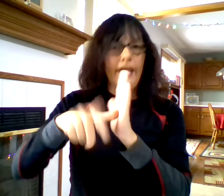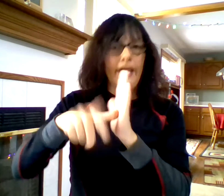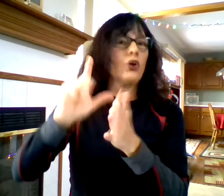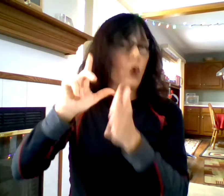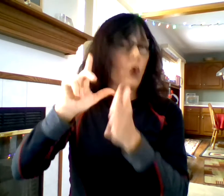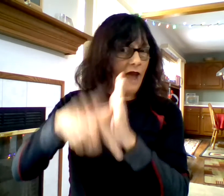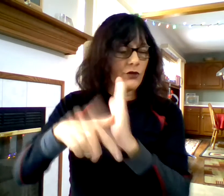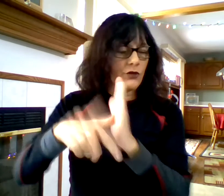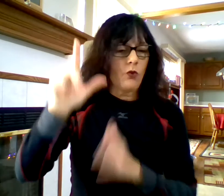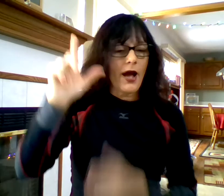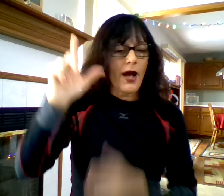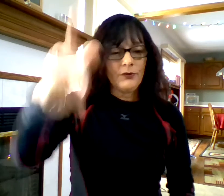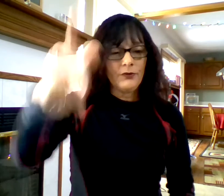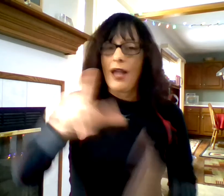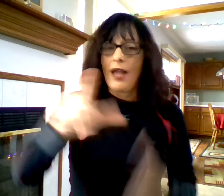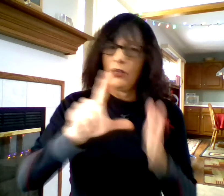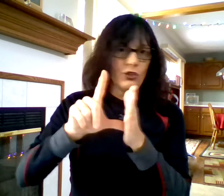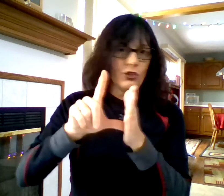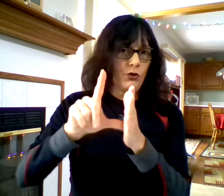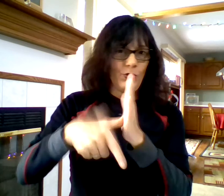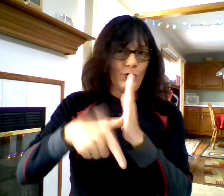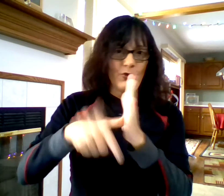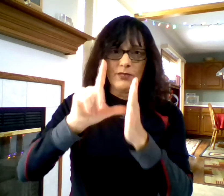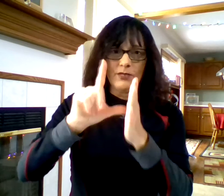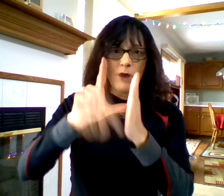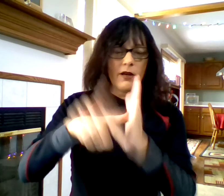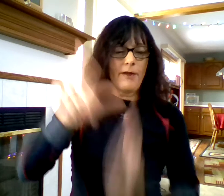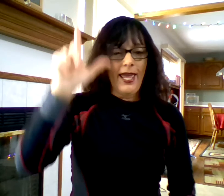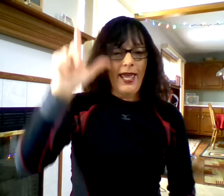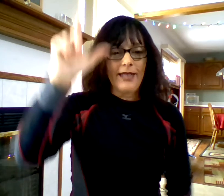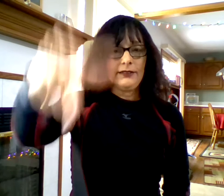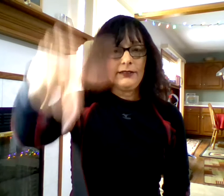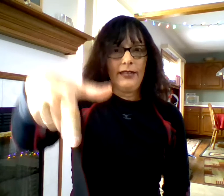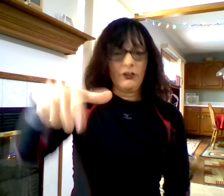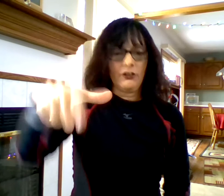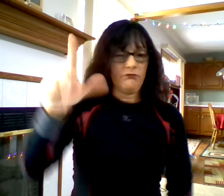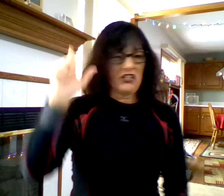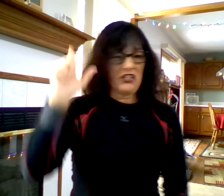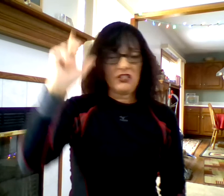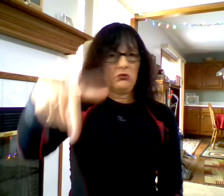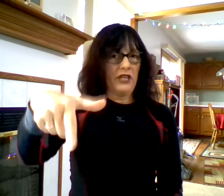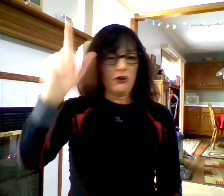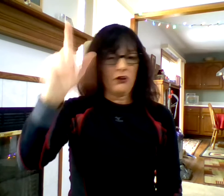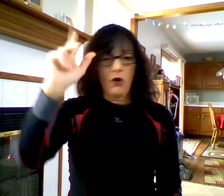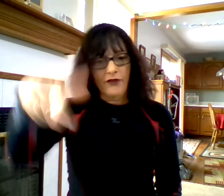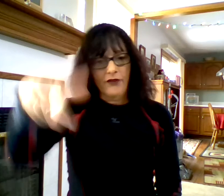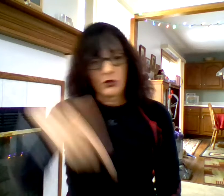Later or after a while, I usually don't use this part on my hand, later. I just go later or after a